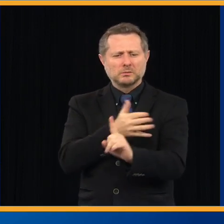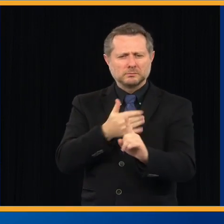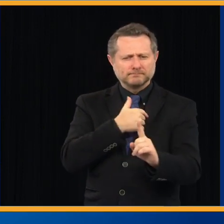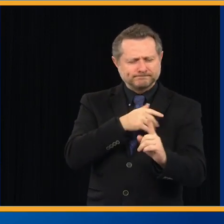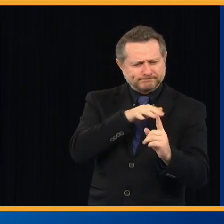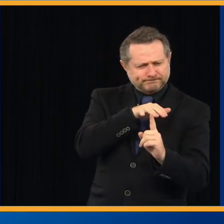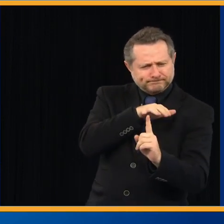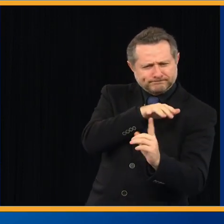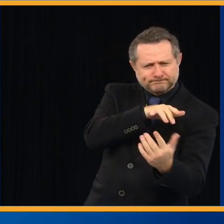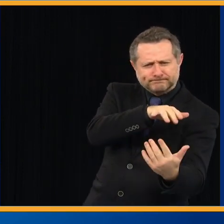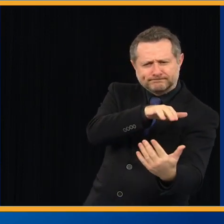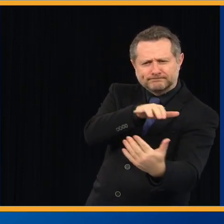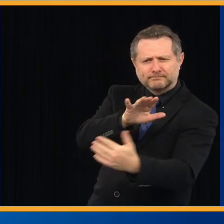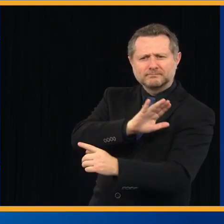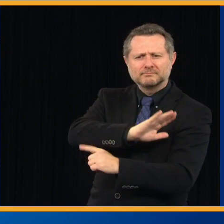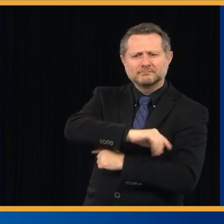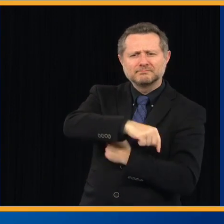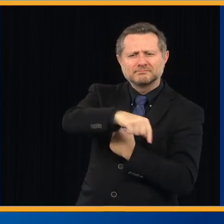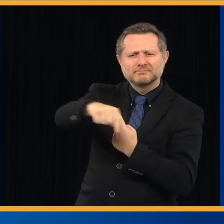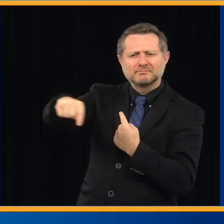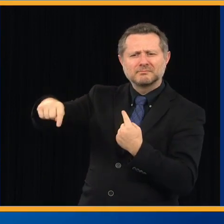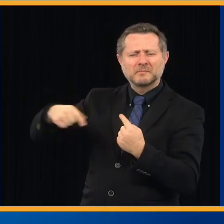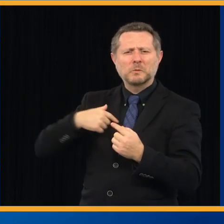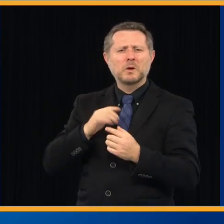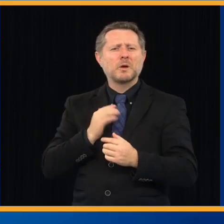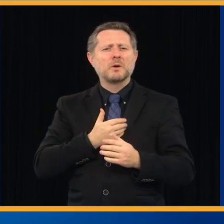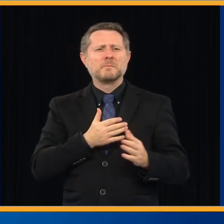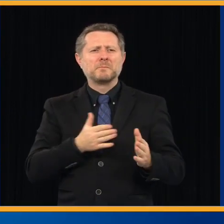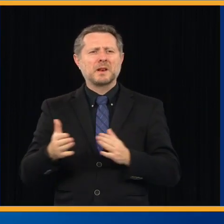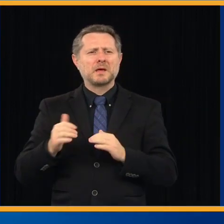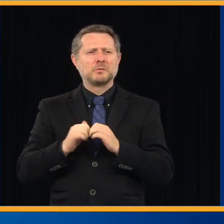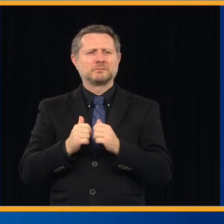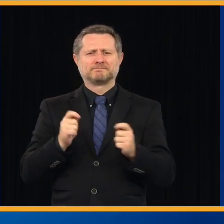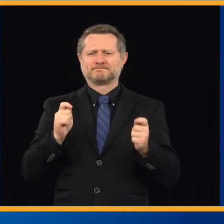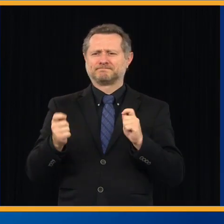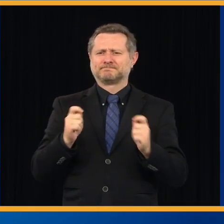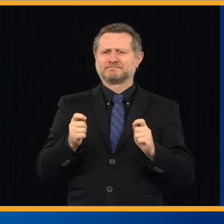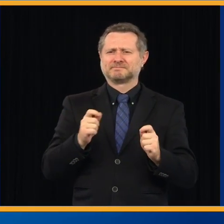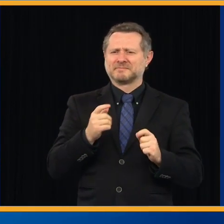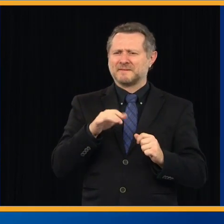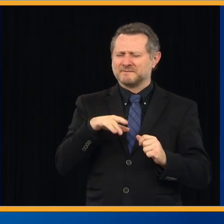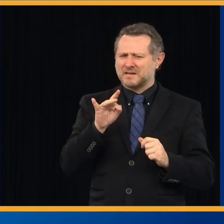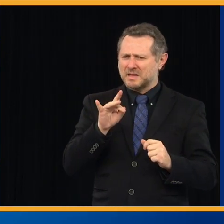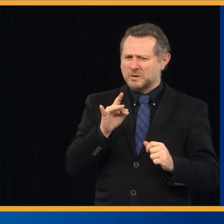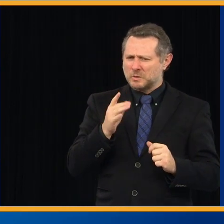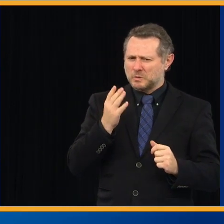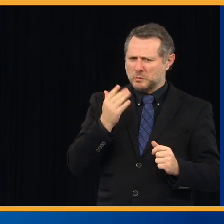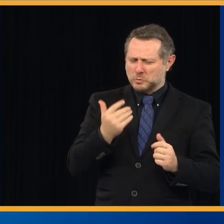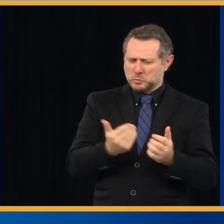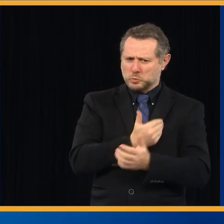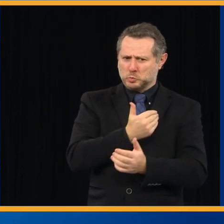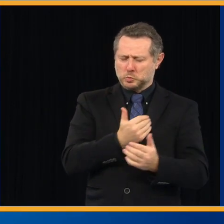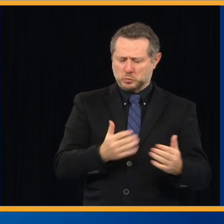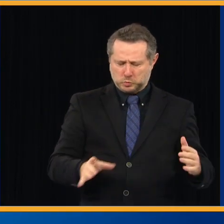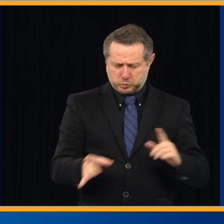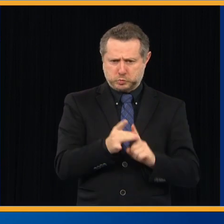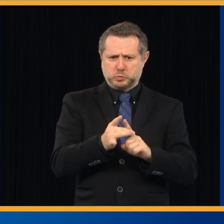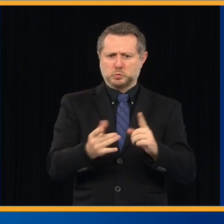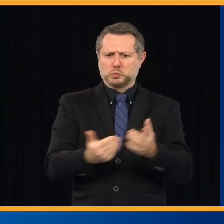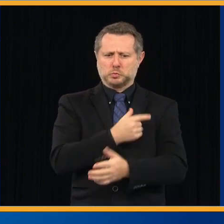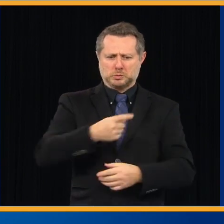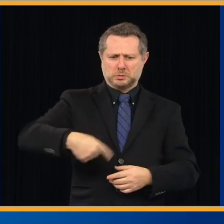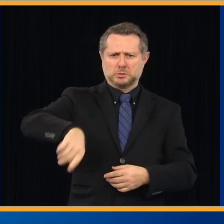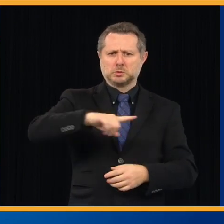now refine our strategies to find out where those new cases are being generated, and